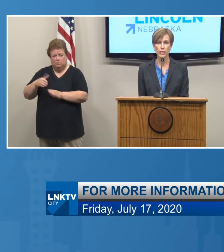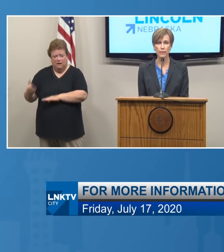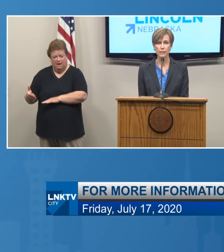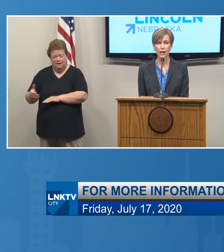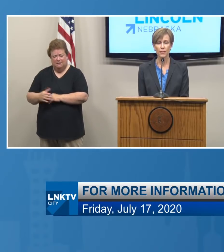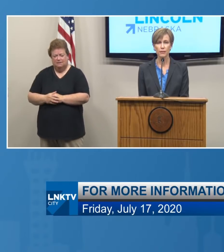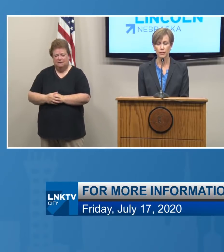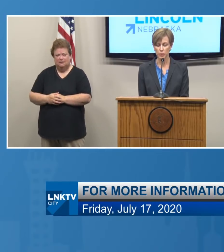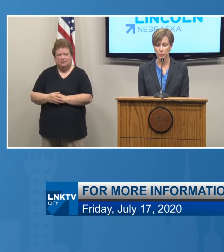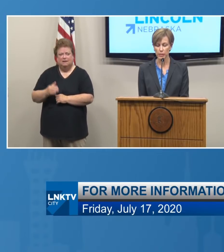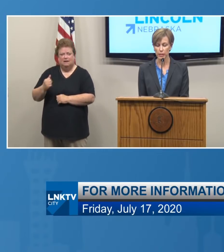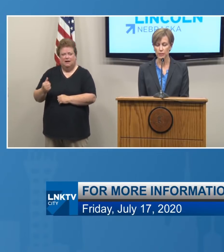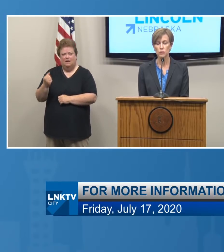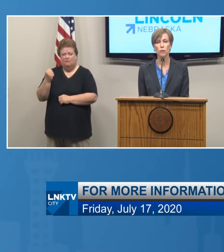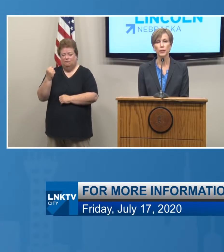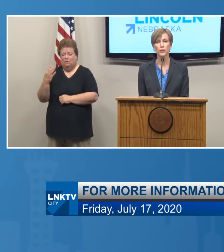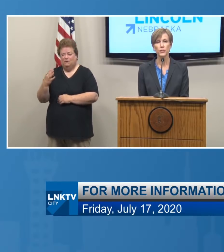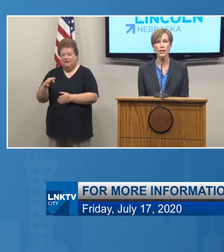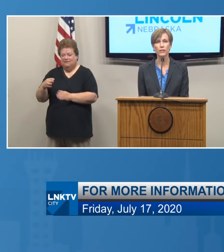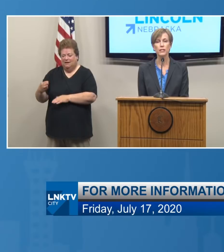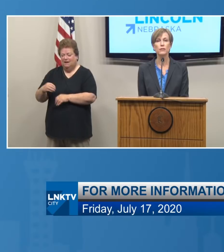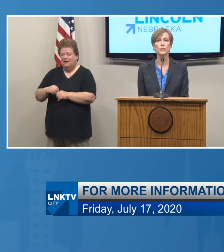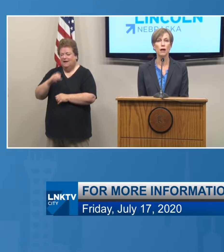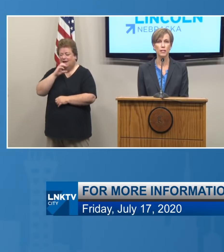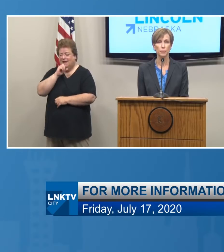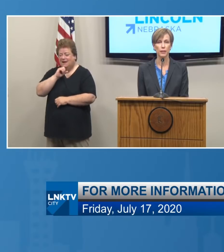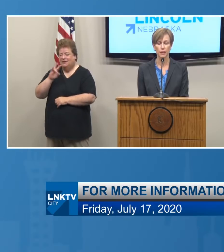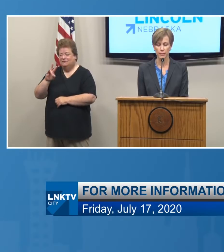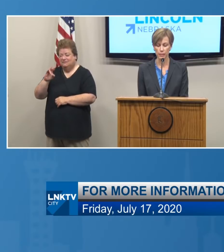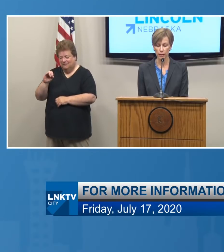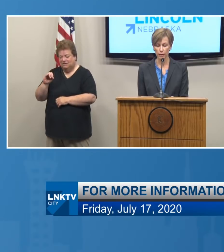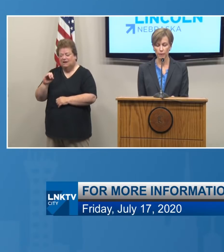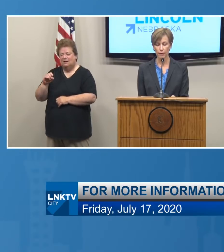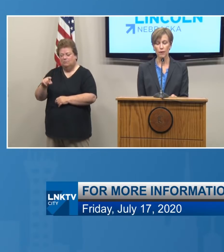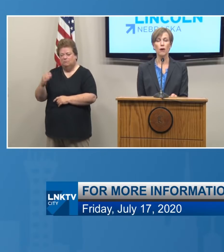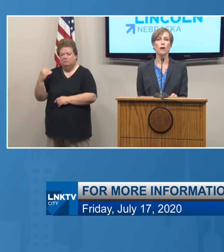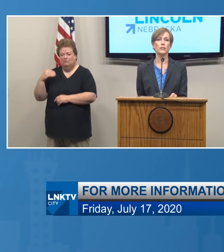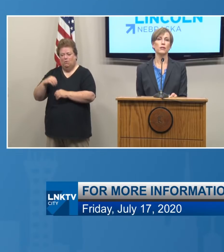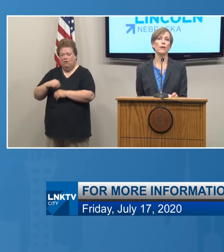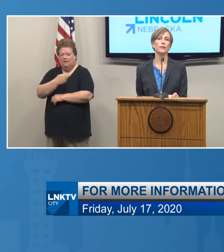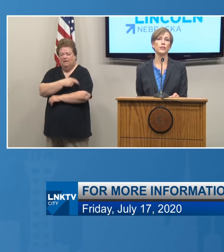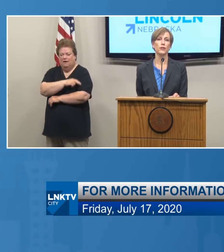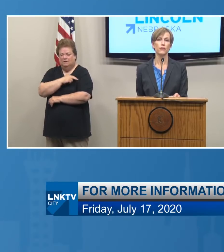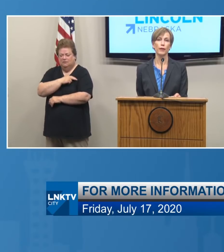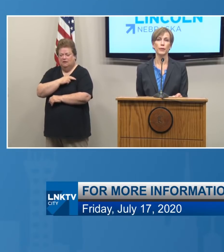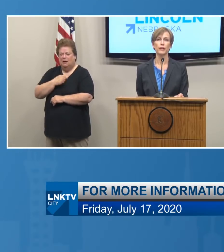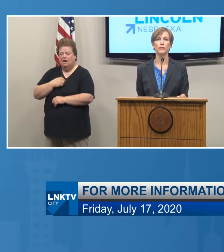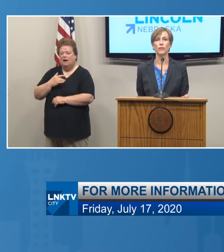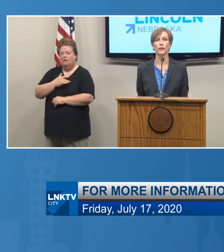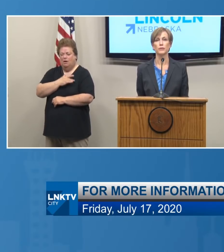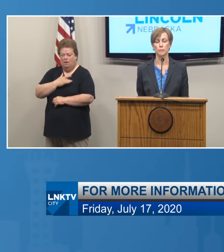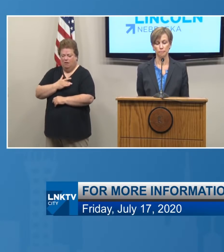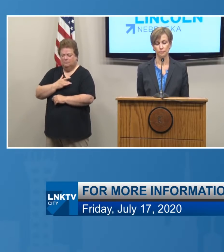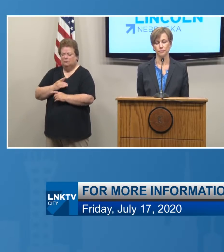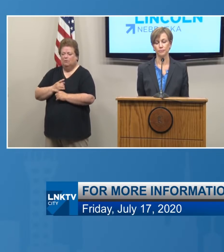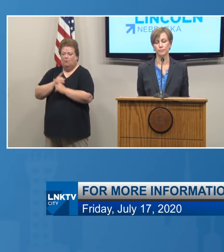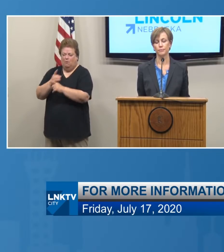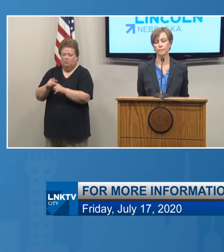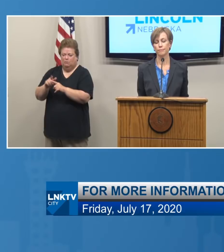The 14th death in our community is a woman in her 70s who was hospitalized. Our hearts go out to her family and